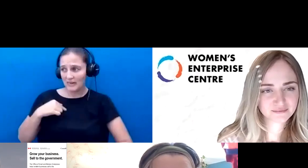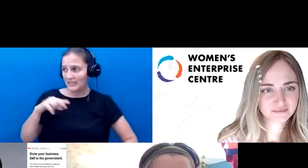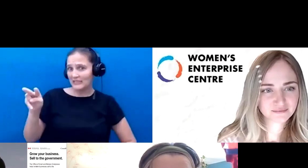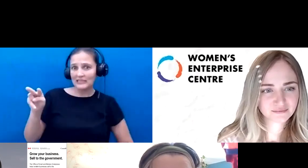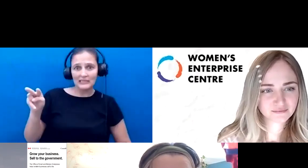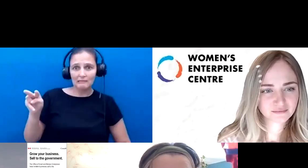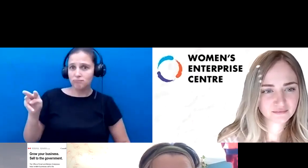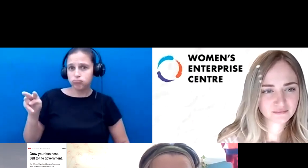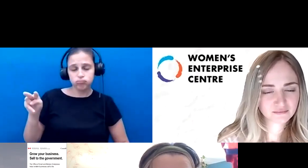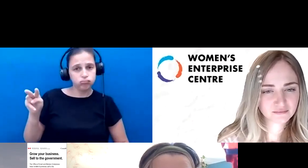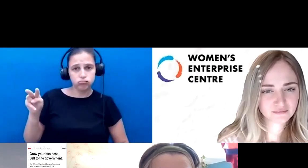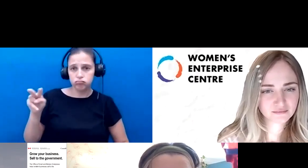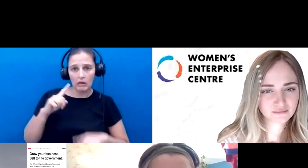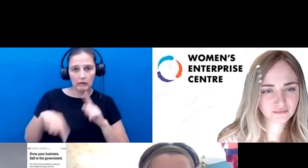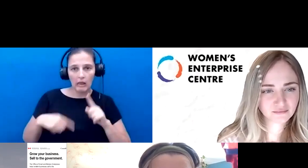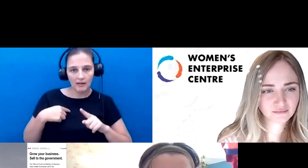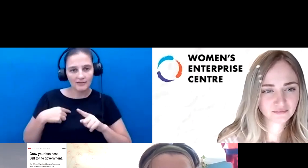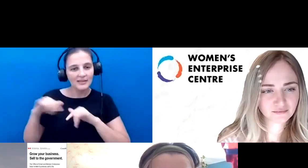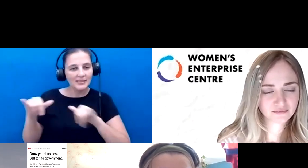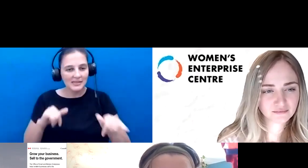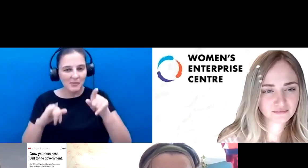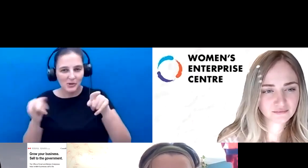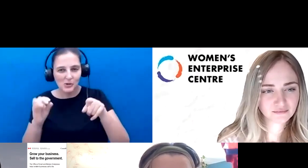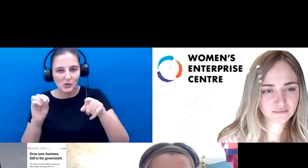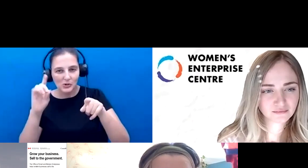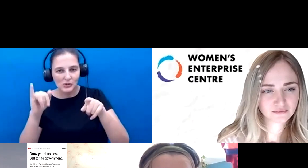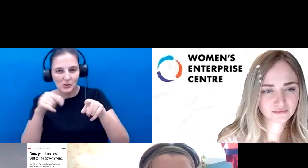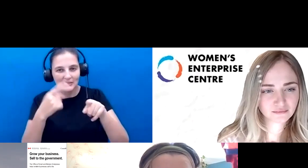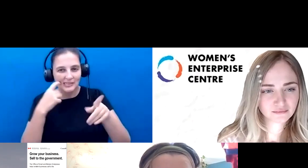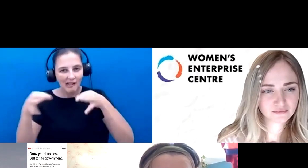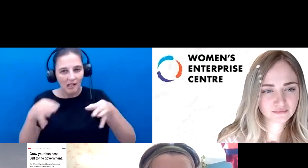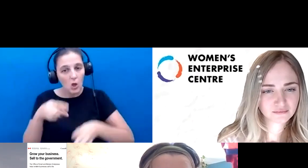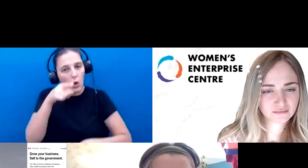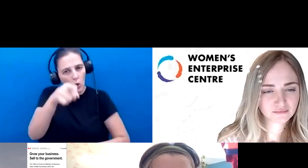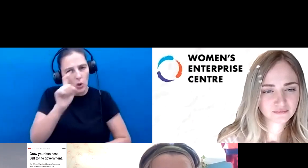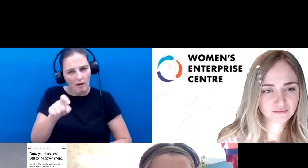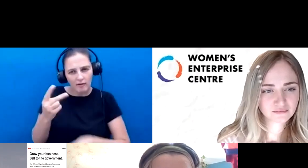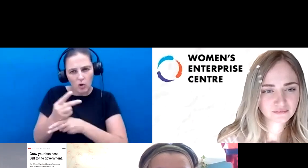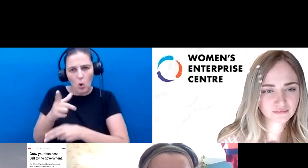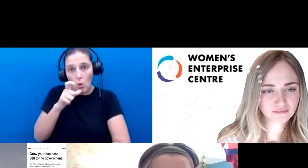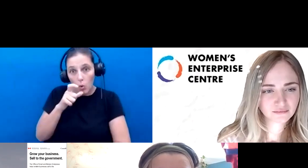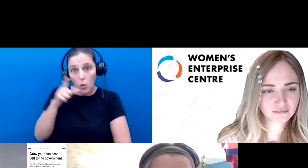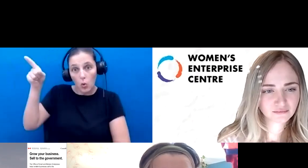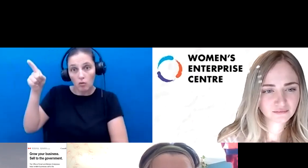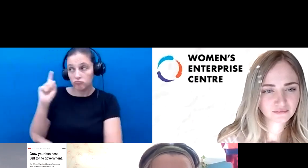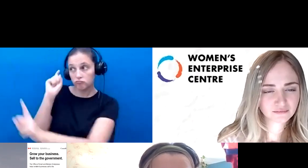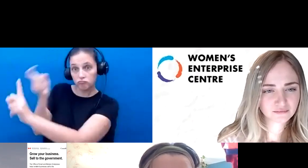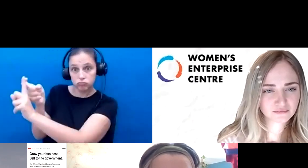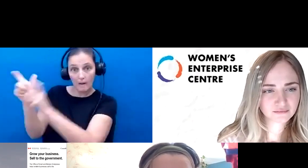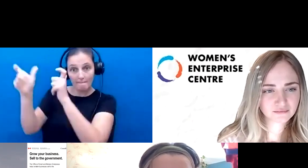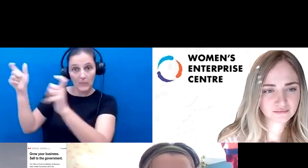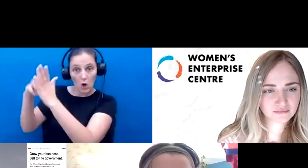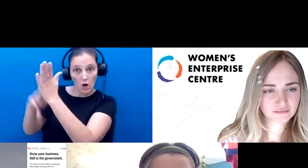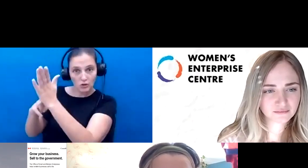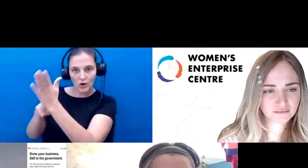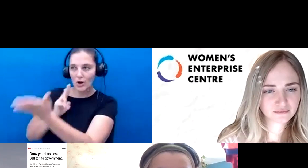going to be like Jody's. It's about a subcontract. Can you find who holds that large contract and then reach